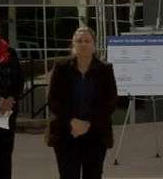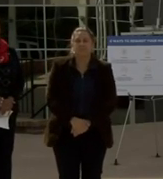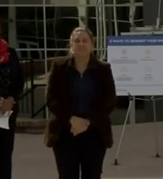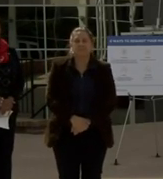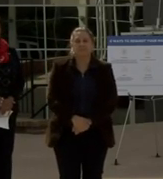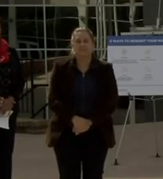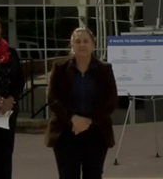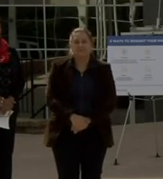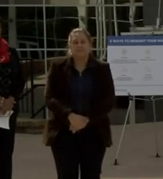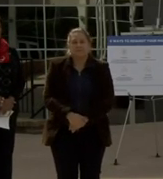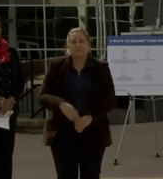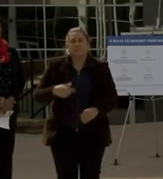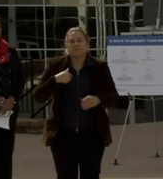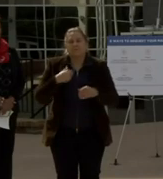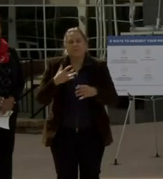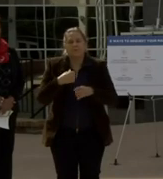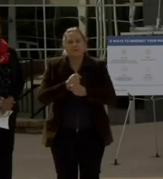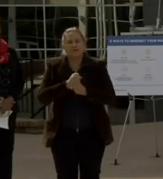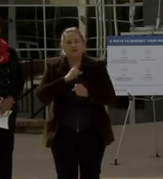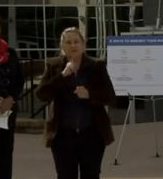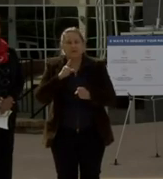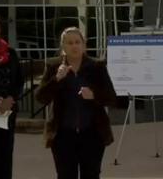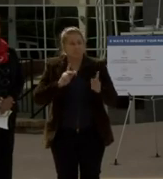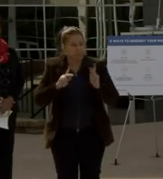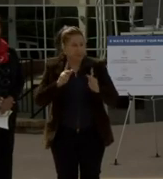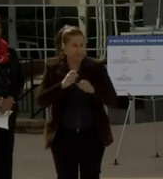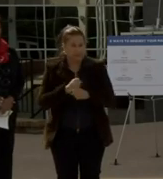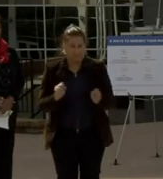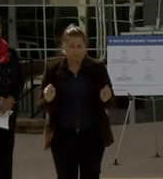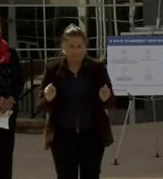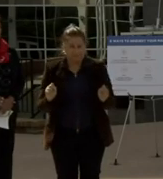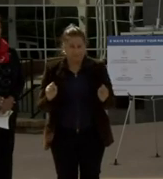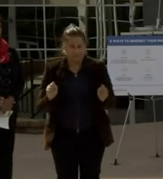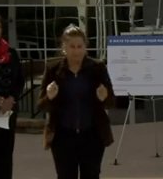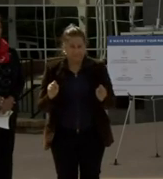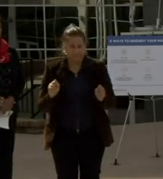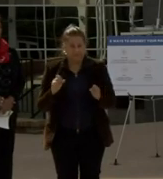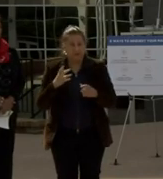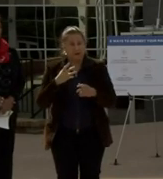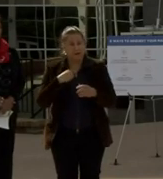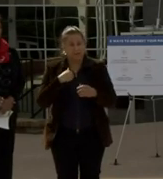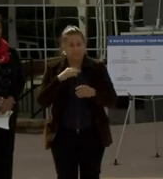that people are safe in the voting process and that